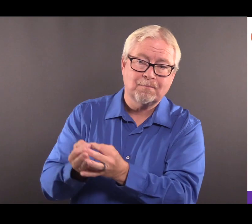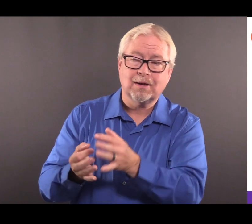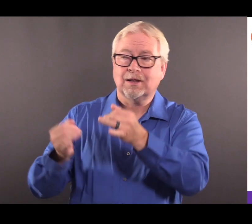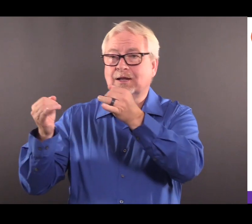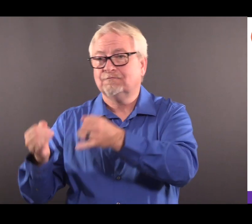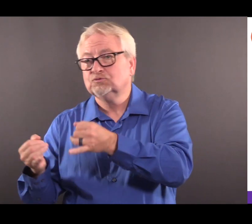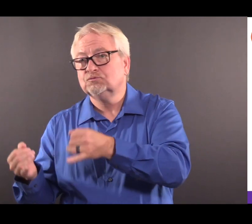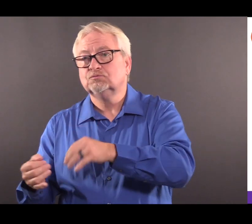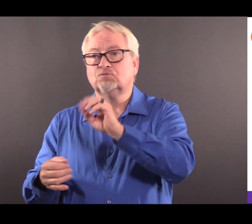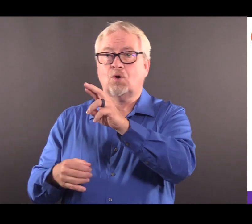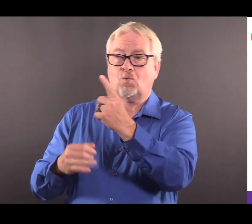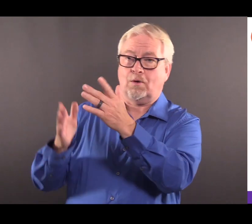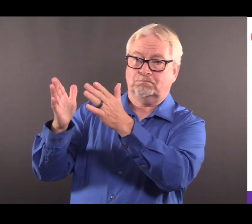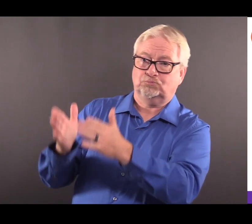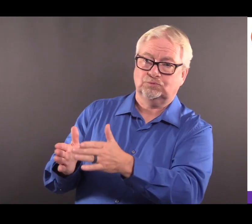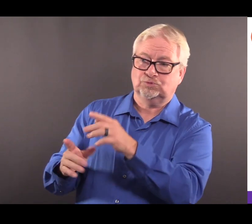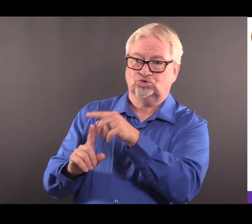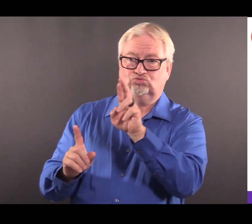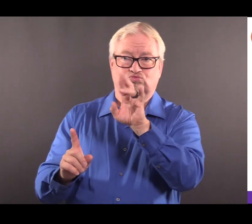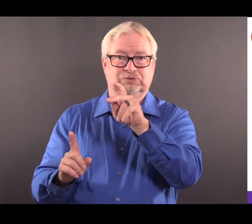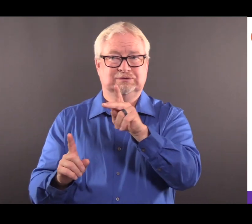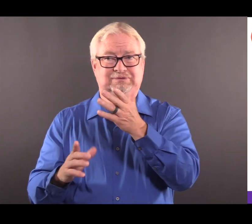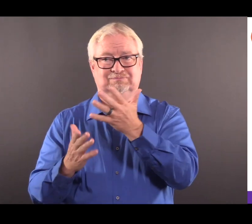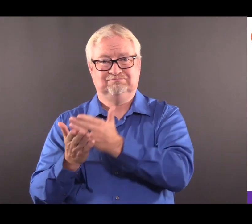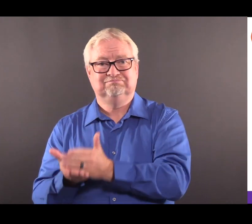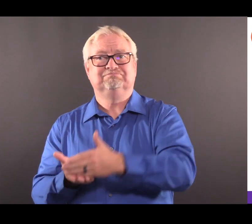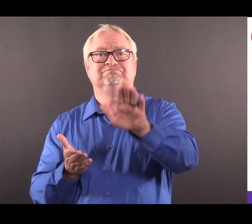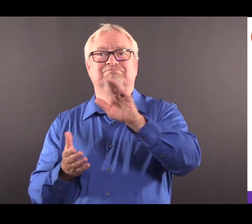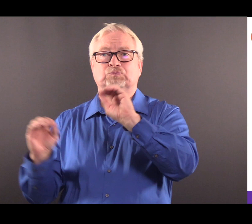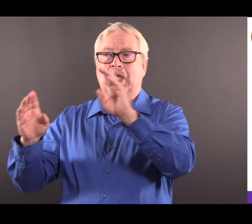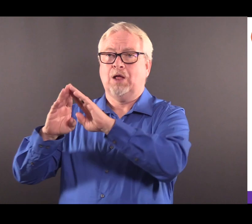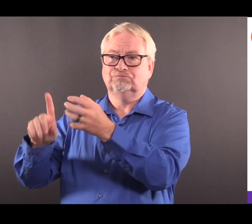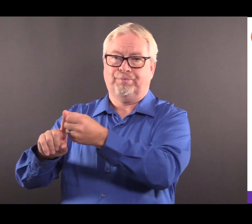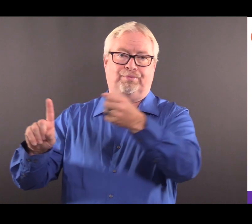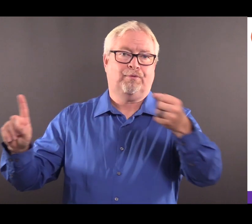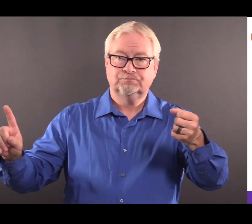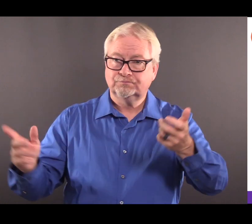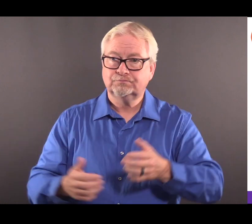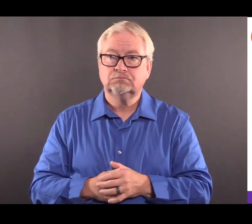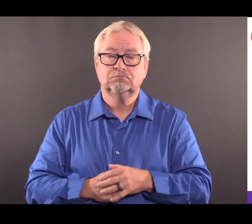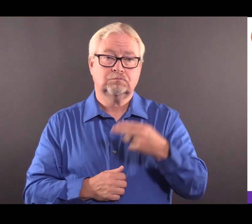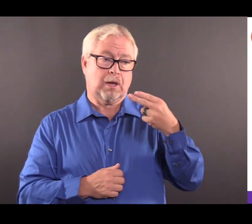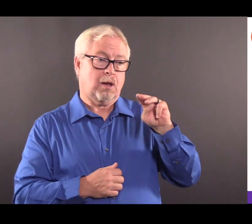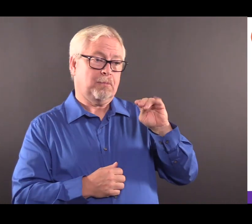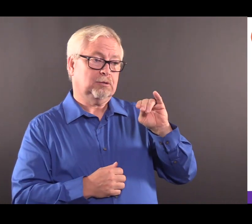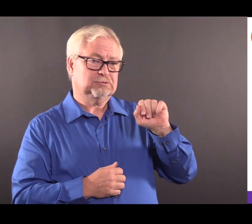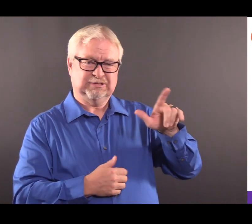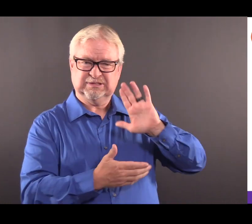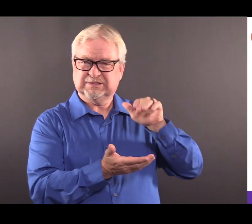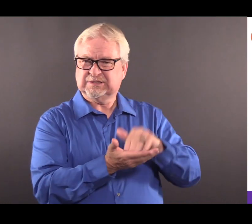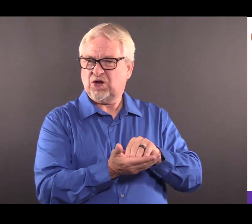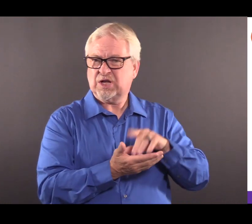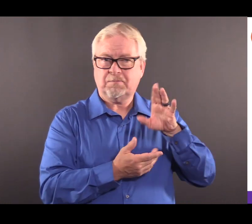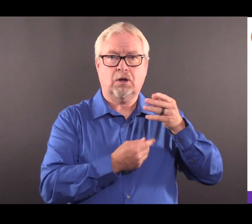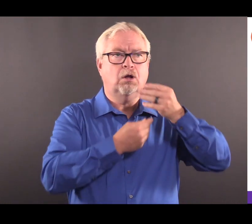unhoused individuals and families and persons at risk of becoming unhoused. In other